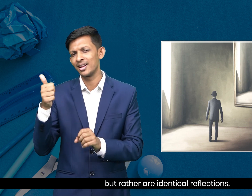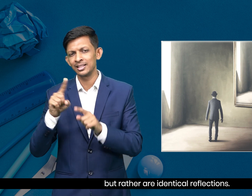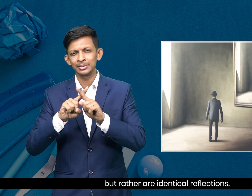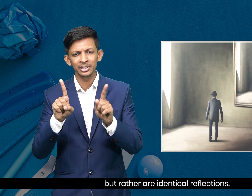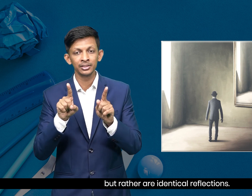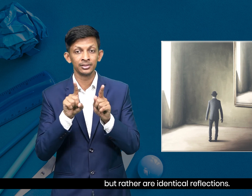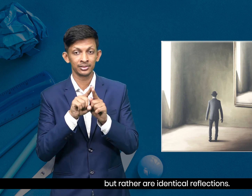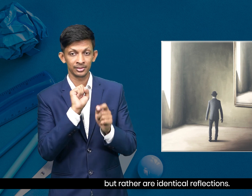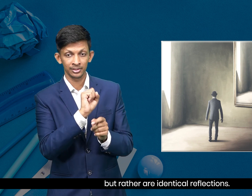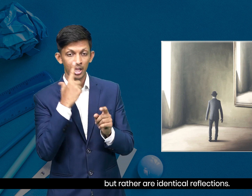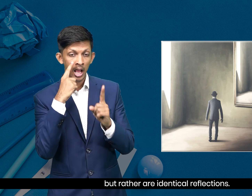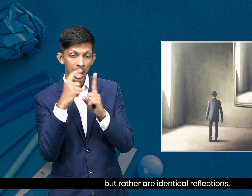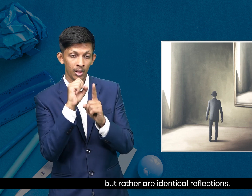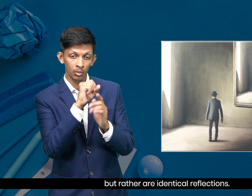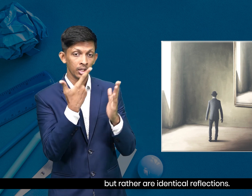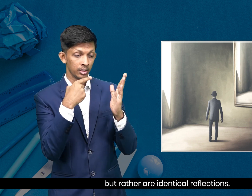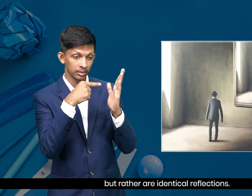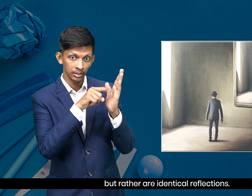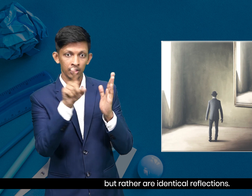are identical reflections.